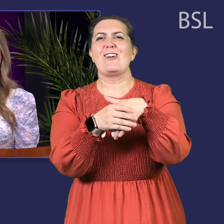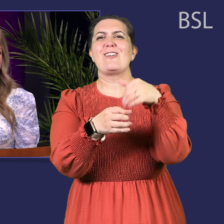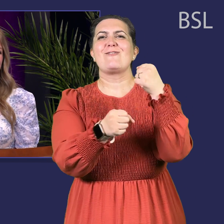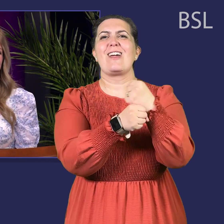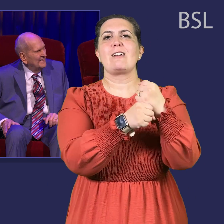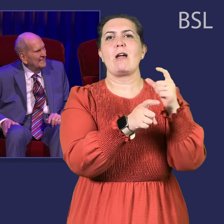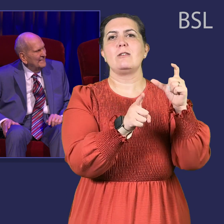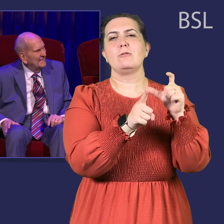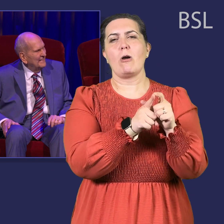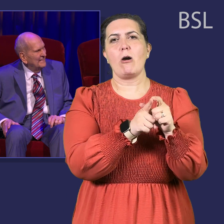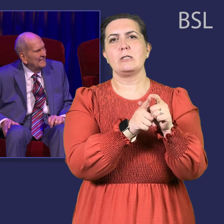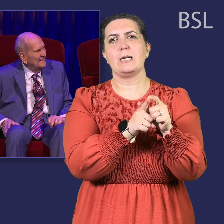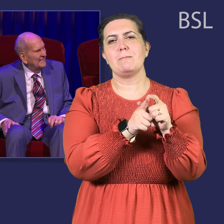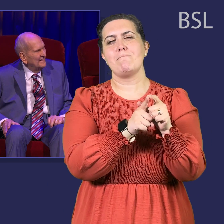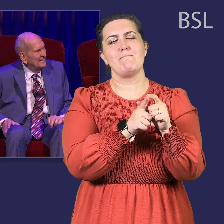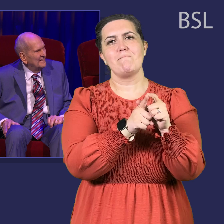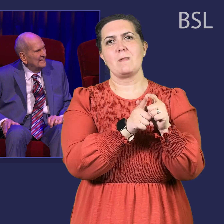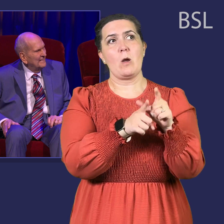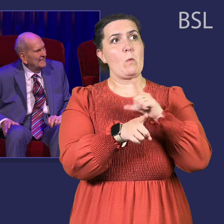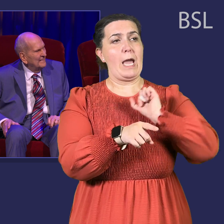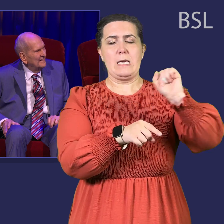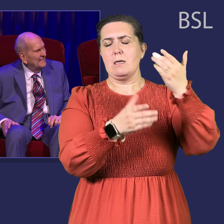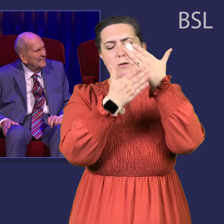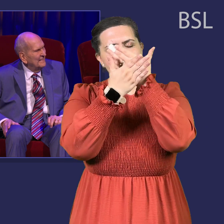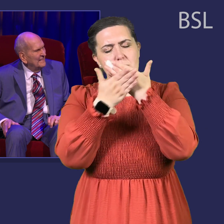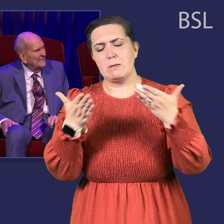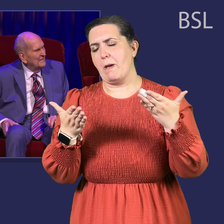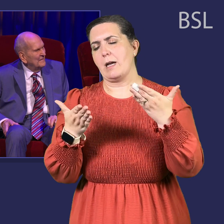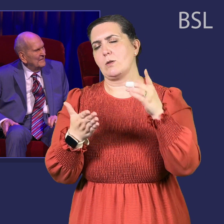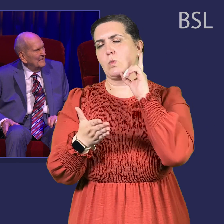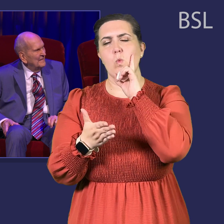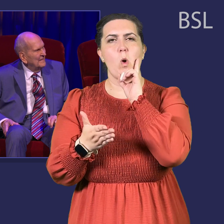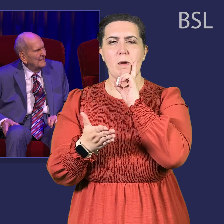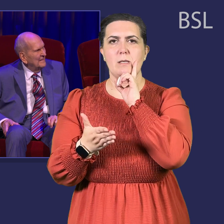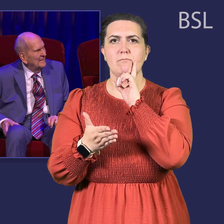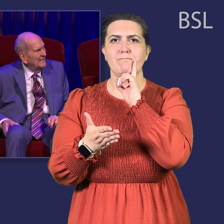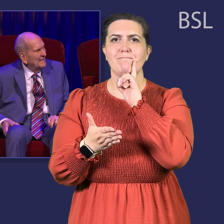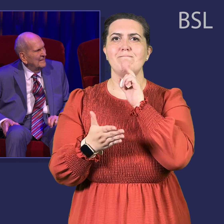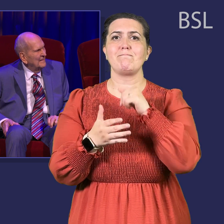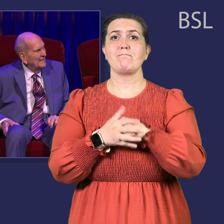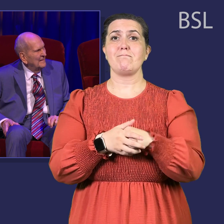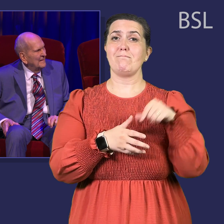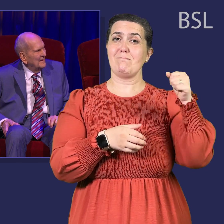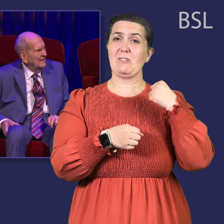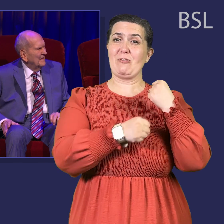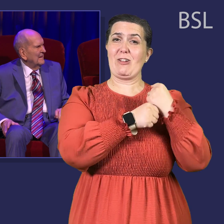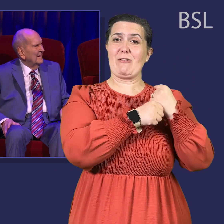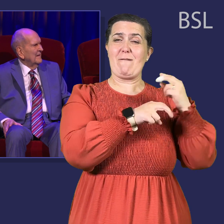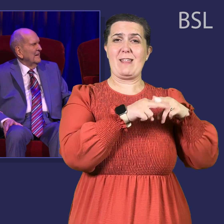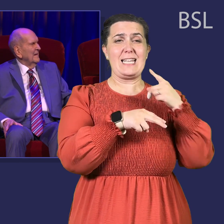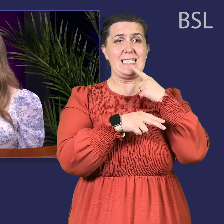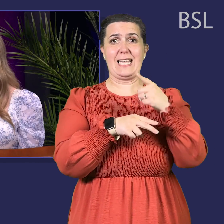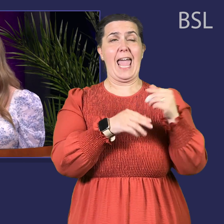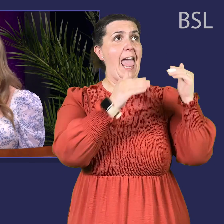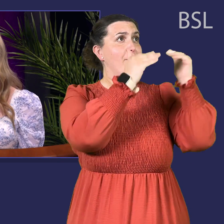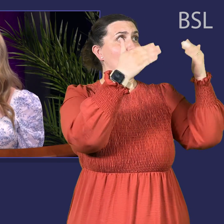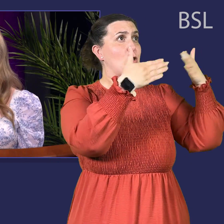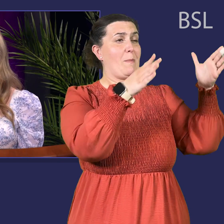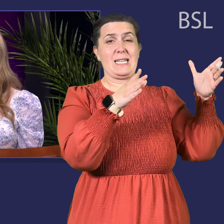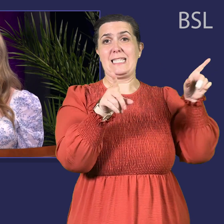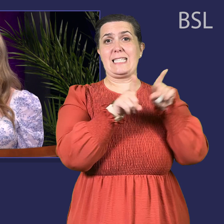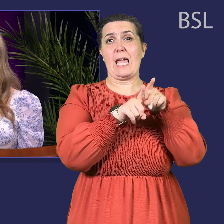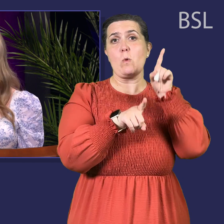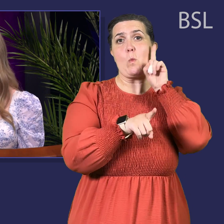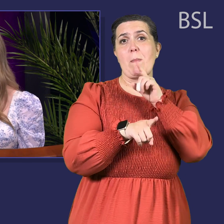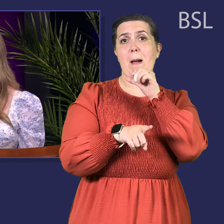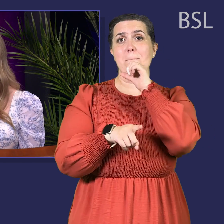his granddaughter to share his love or to be part of his family. His respect for women is innate. He has said, the heavens are just as open